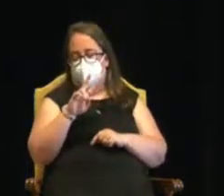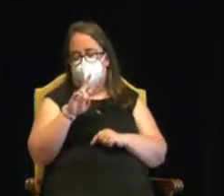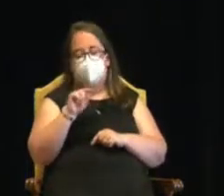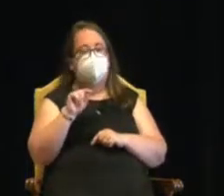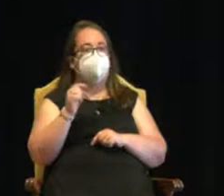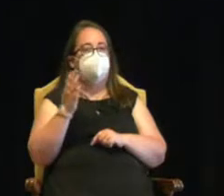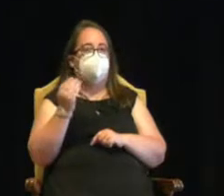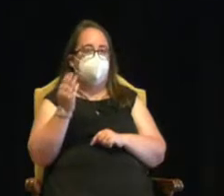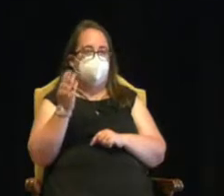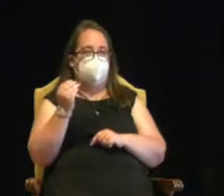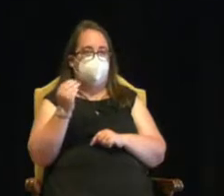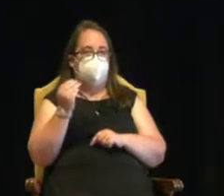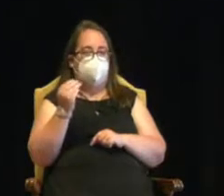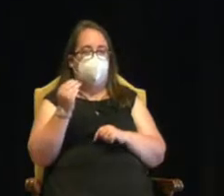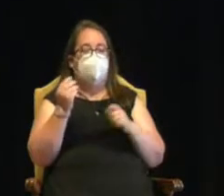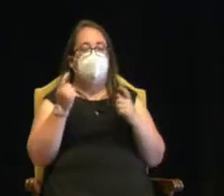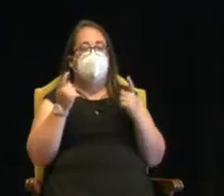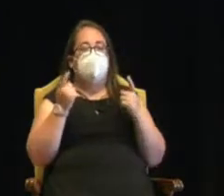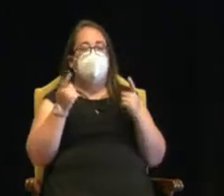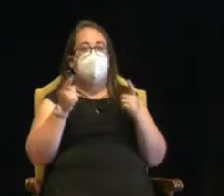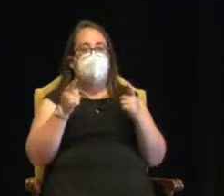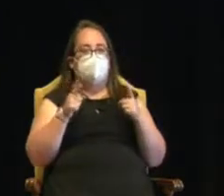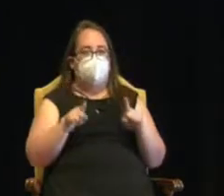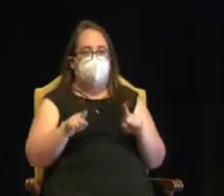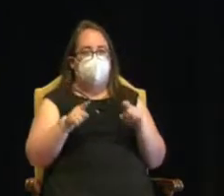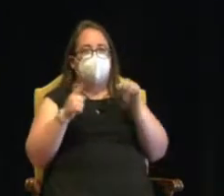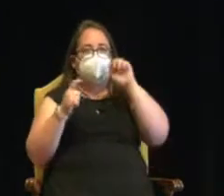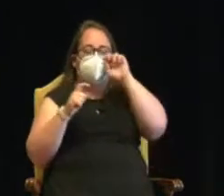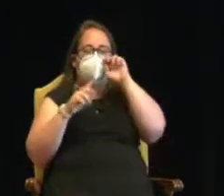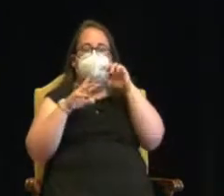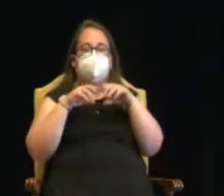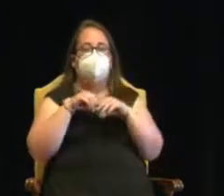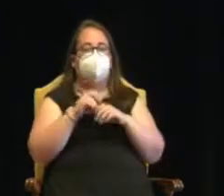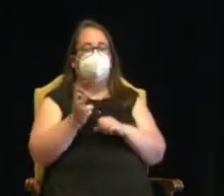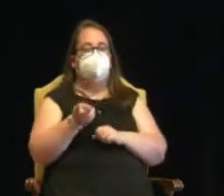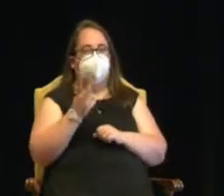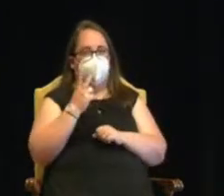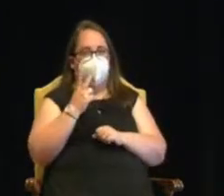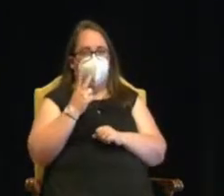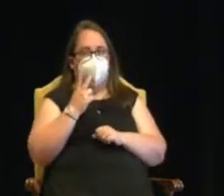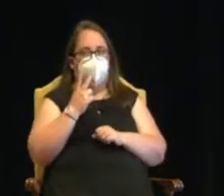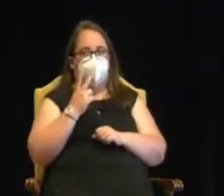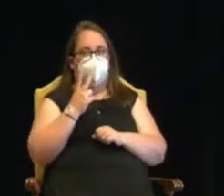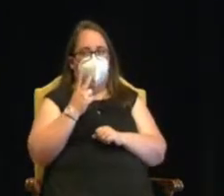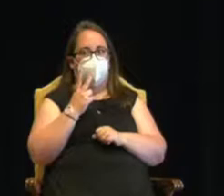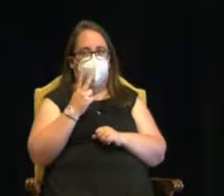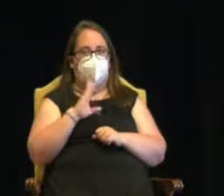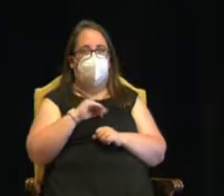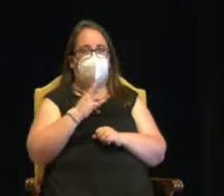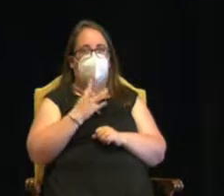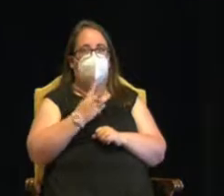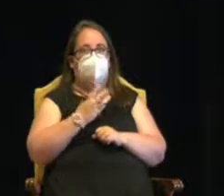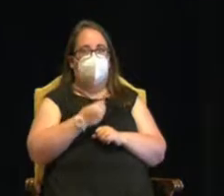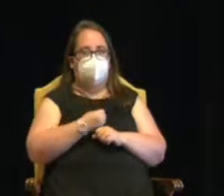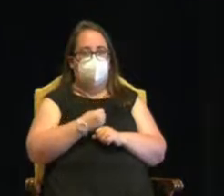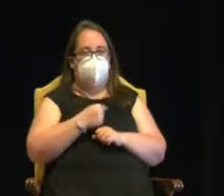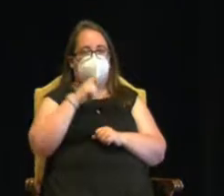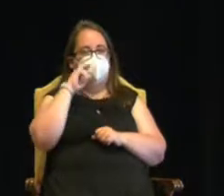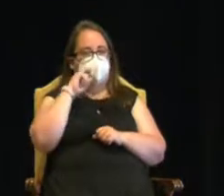2014 that there was an incident that involved two trans sex